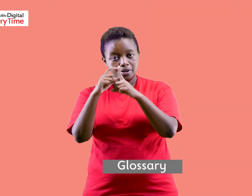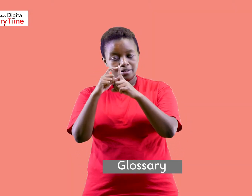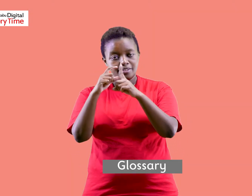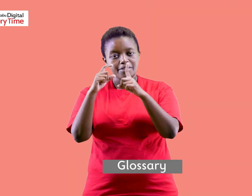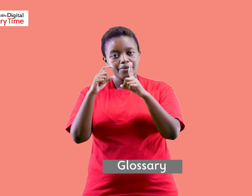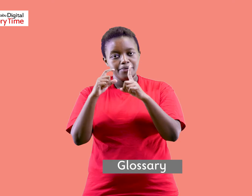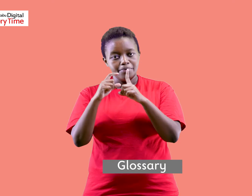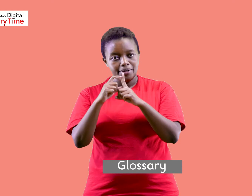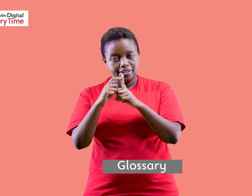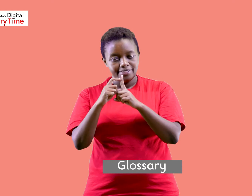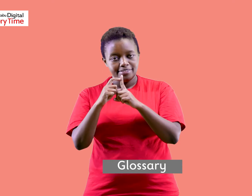Glossary.